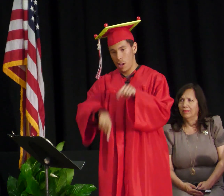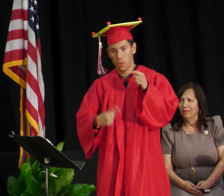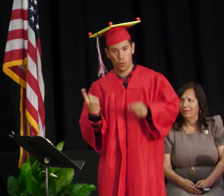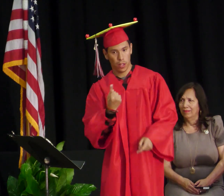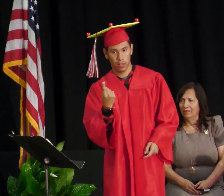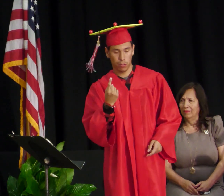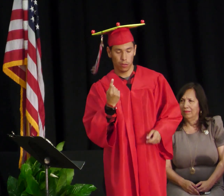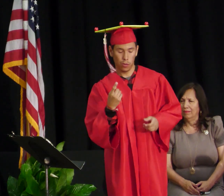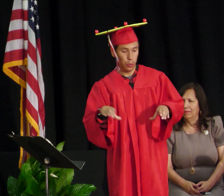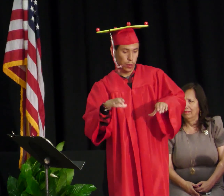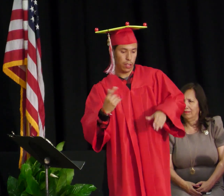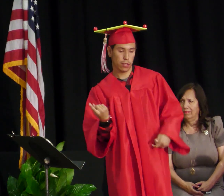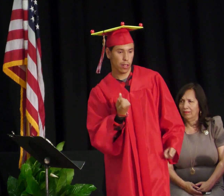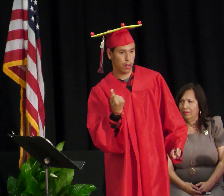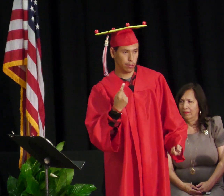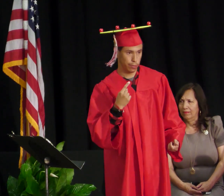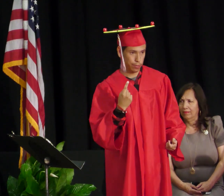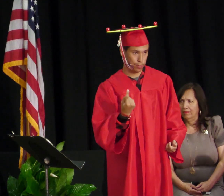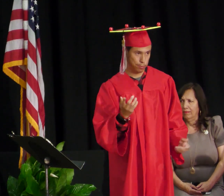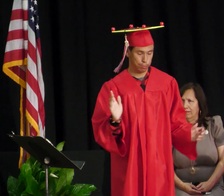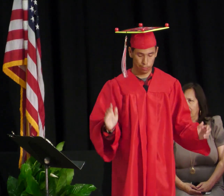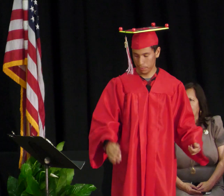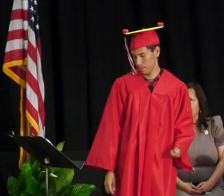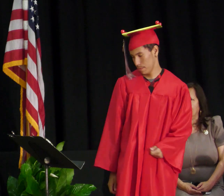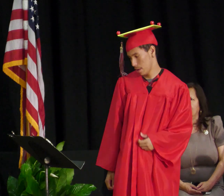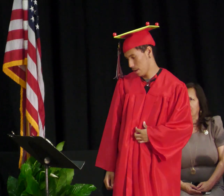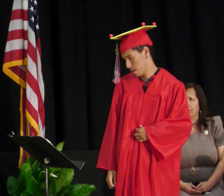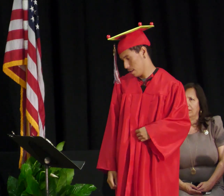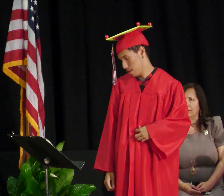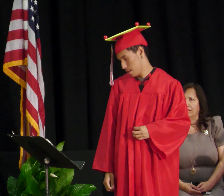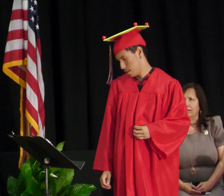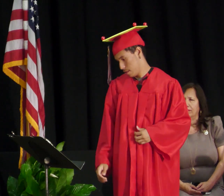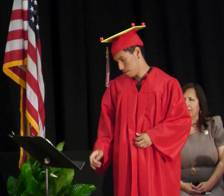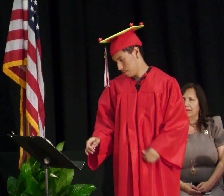We have learned in school we cannot do it alone.